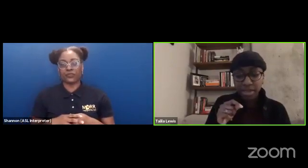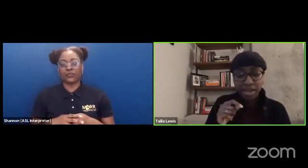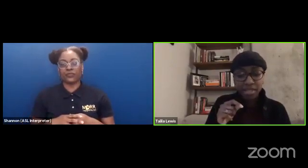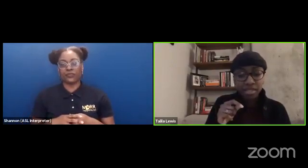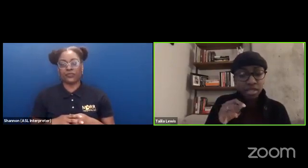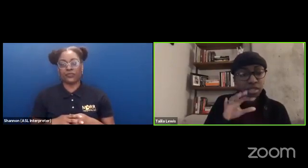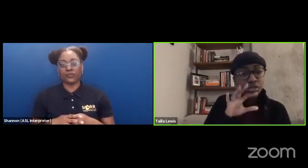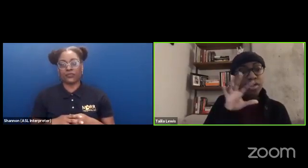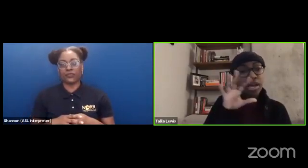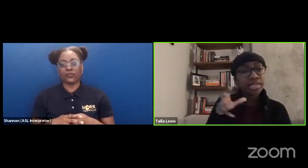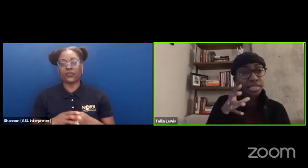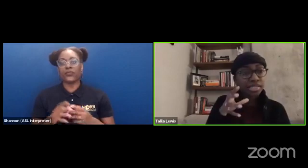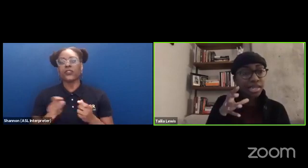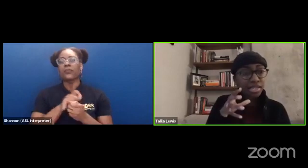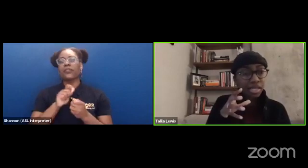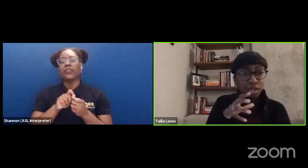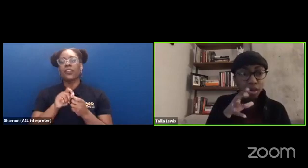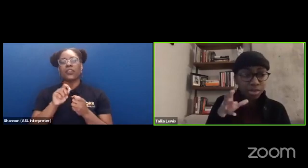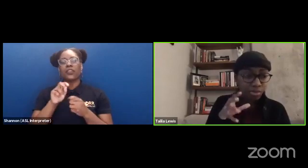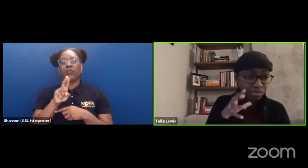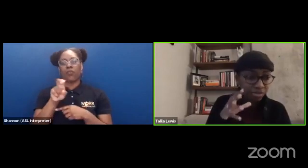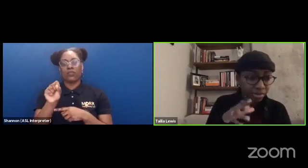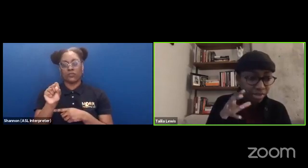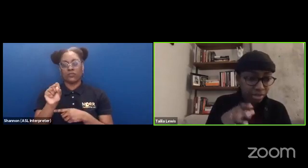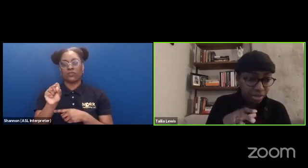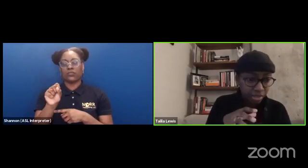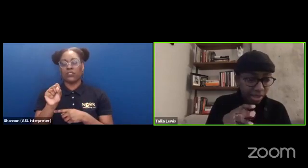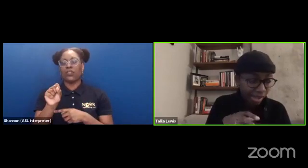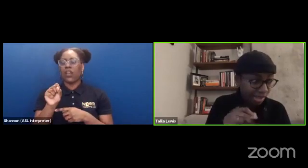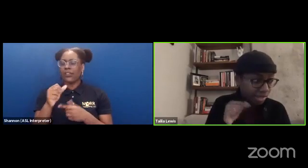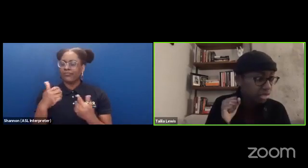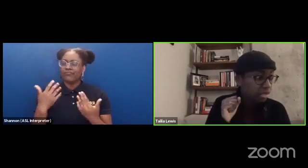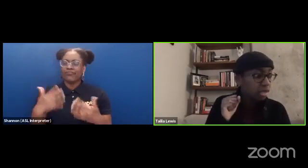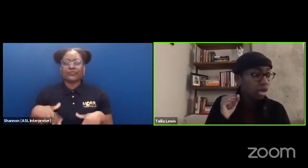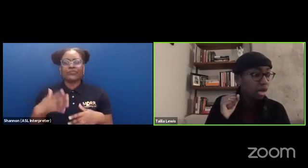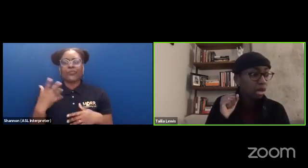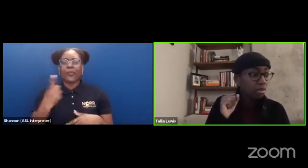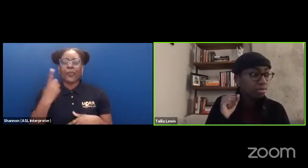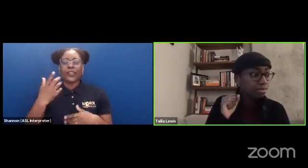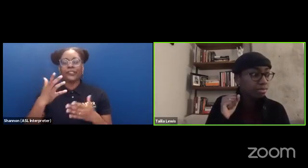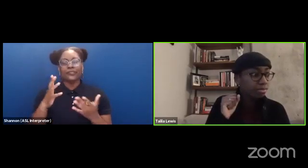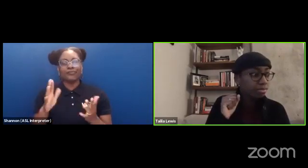Specifically that the United States has always been very good at